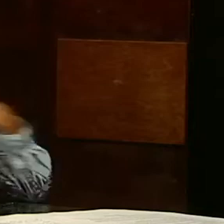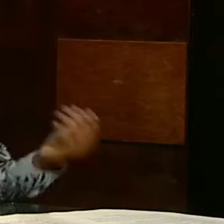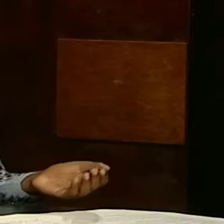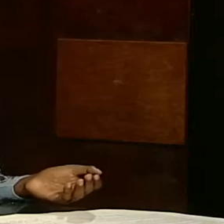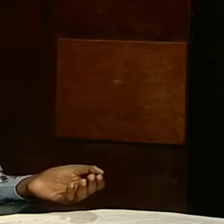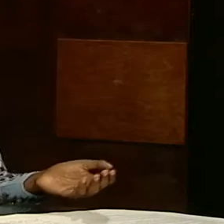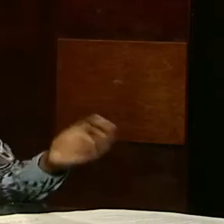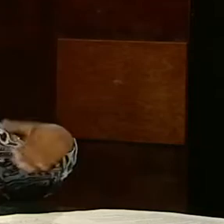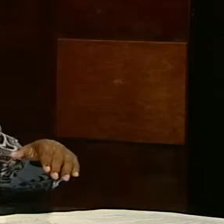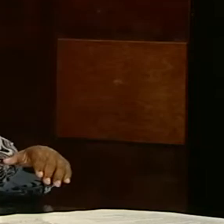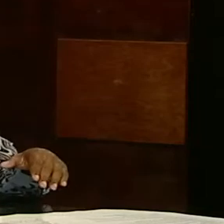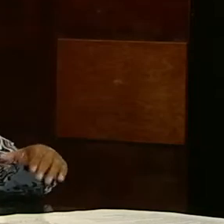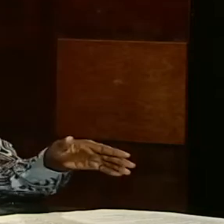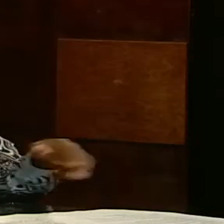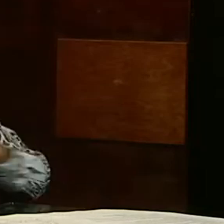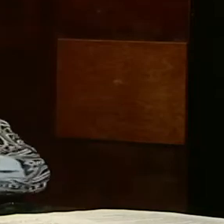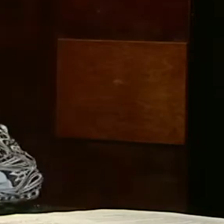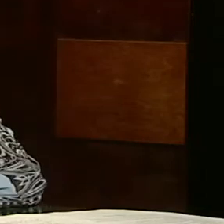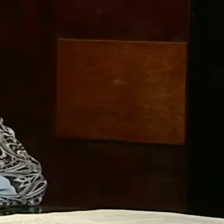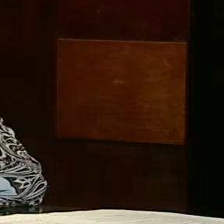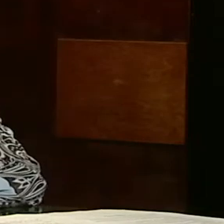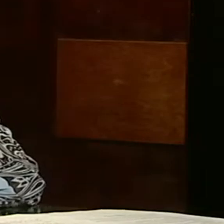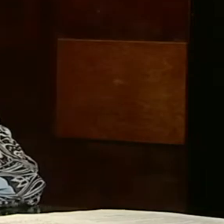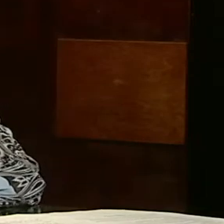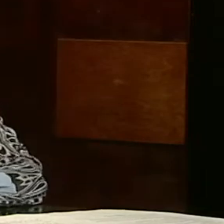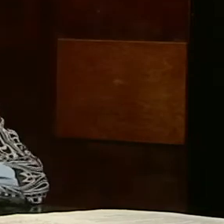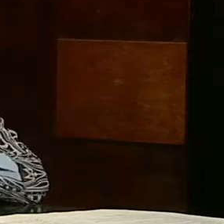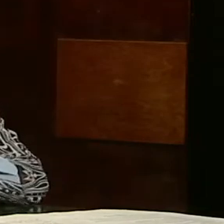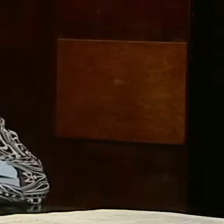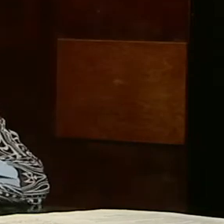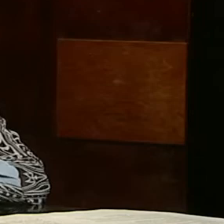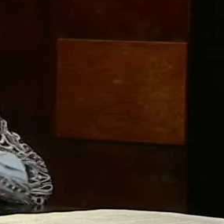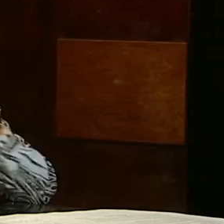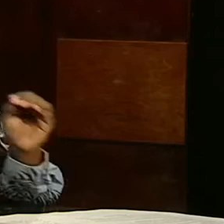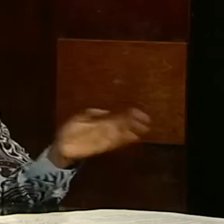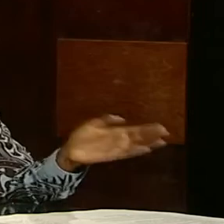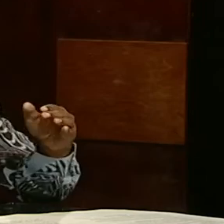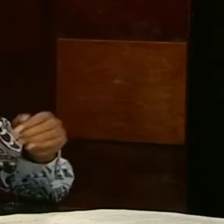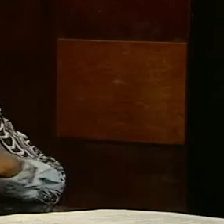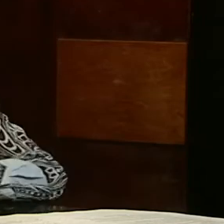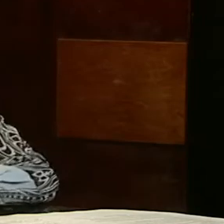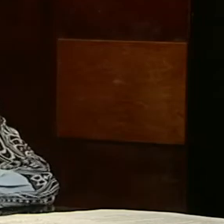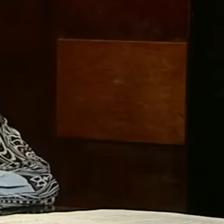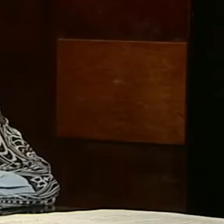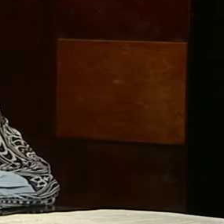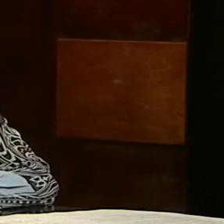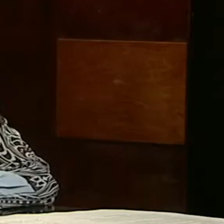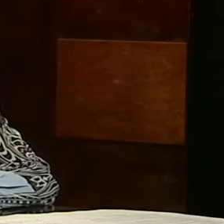long help blue you me na long family na two all house line where you may come long ema message I think he go long